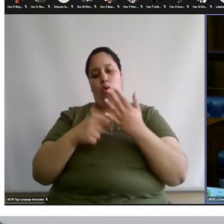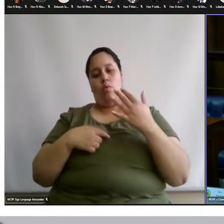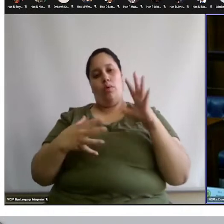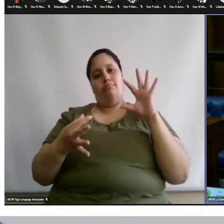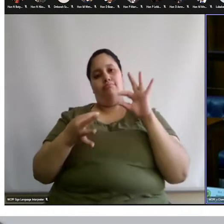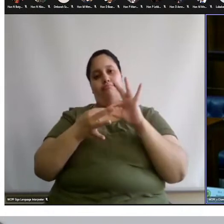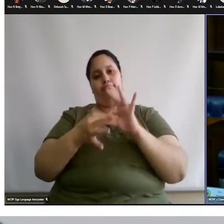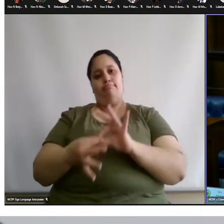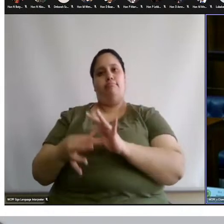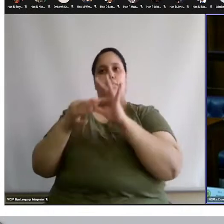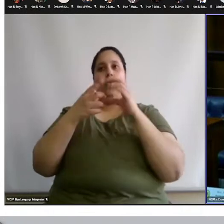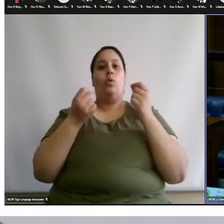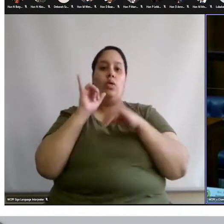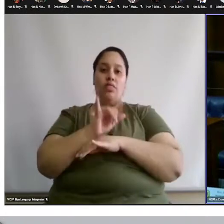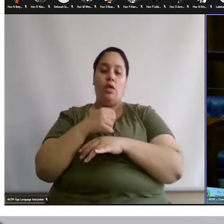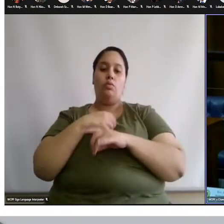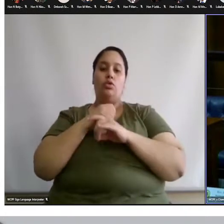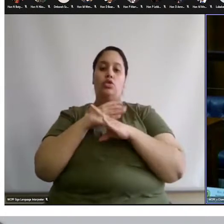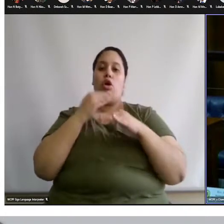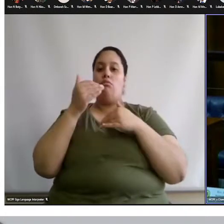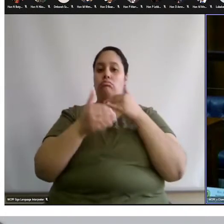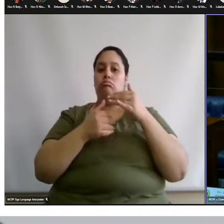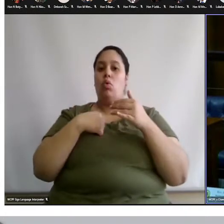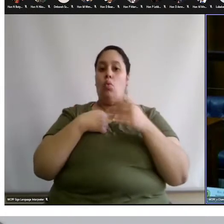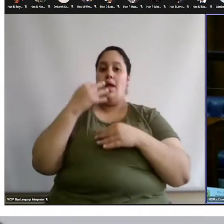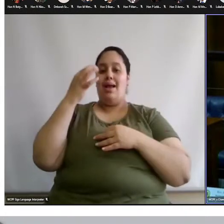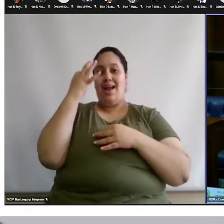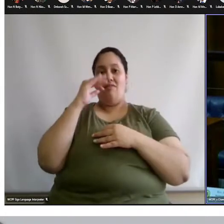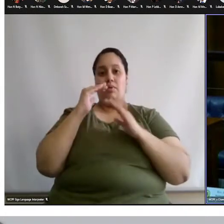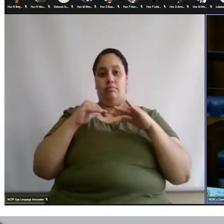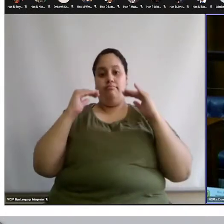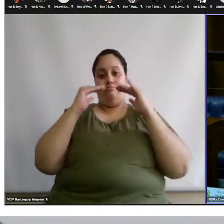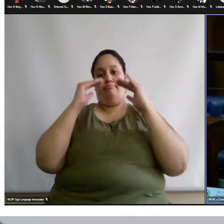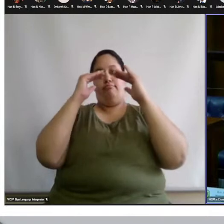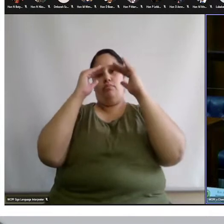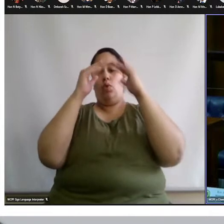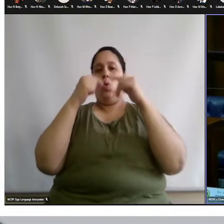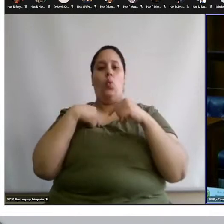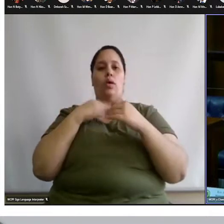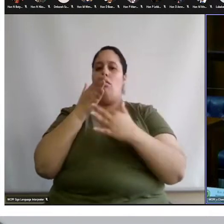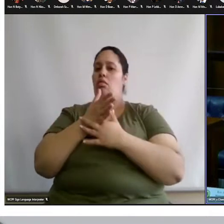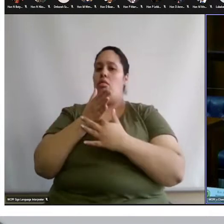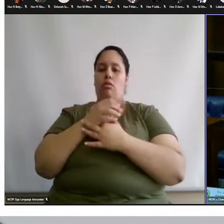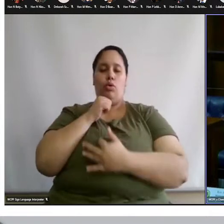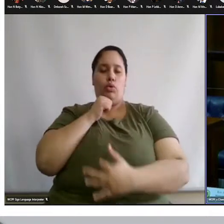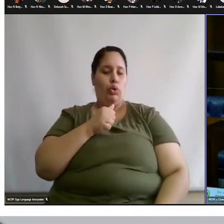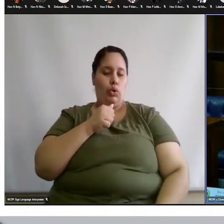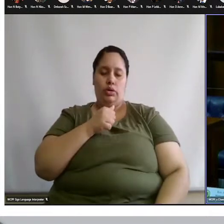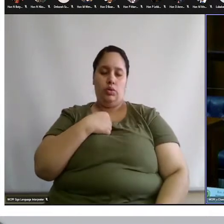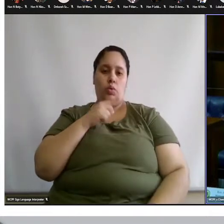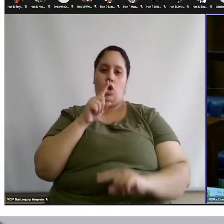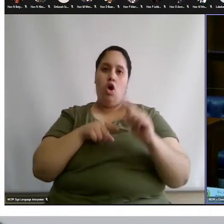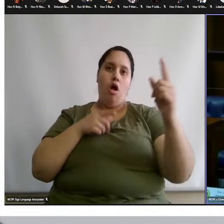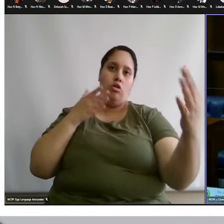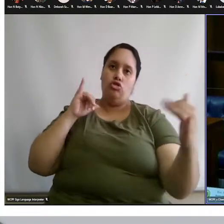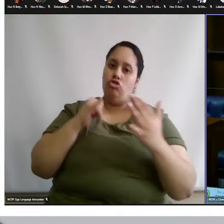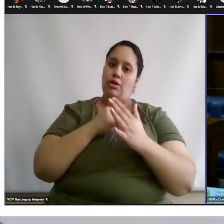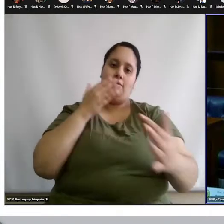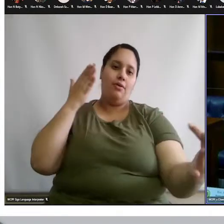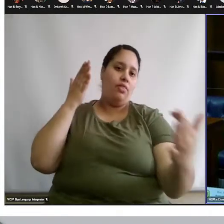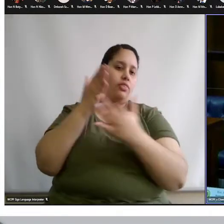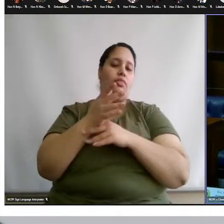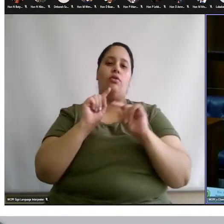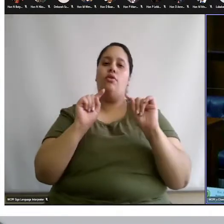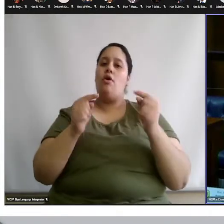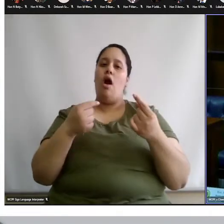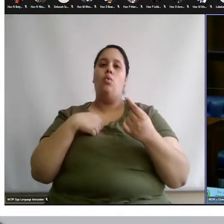off by acknowledging we three spheres of government. We don't interfere and just intervene. We assist and first